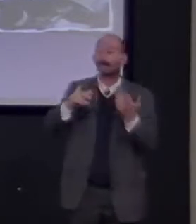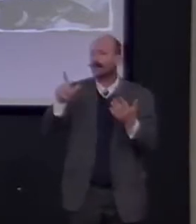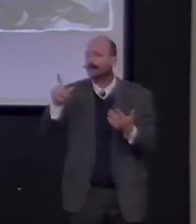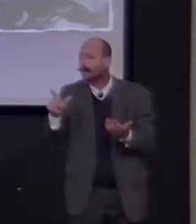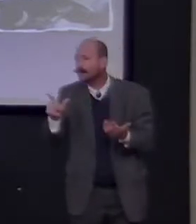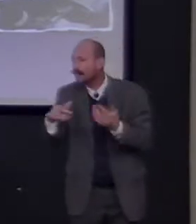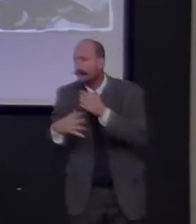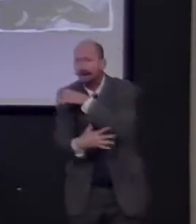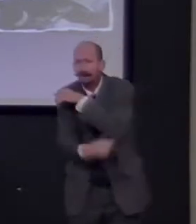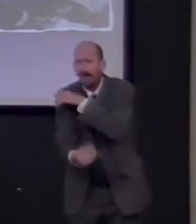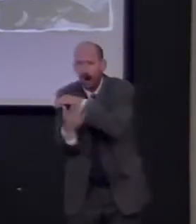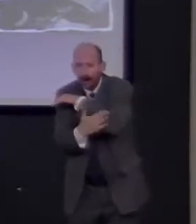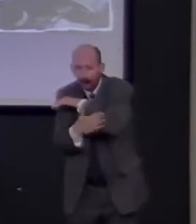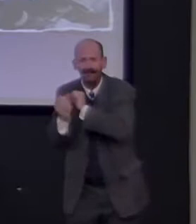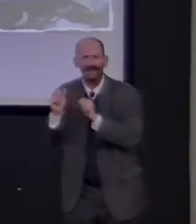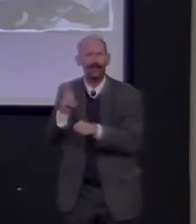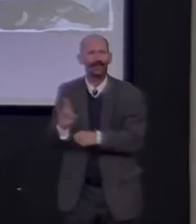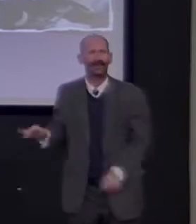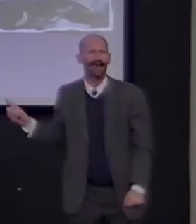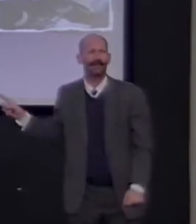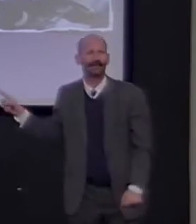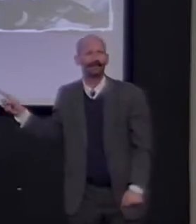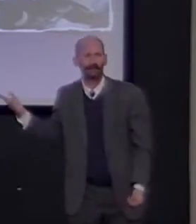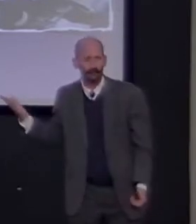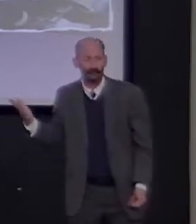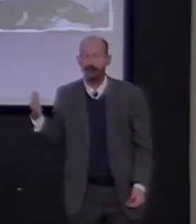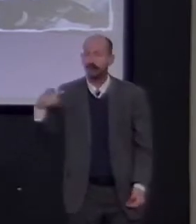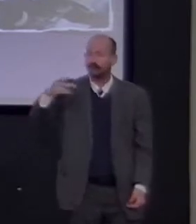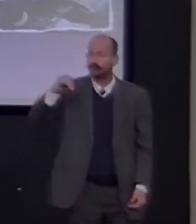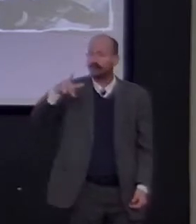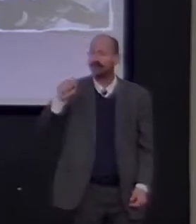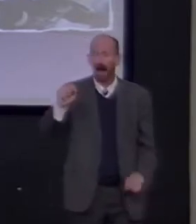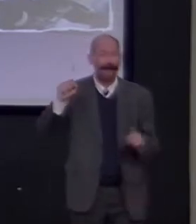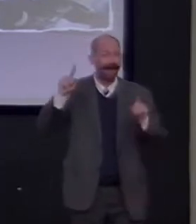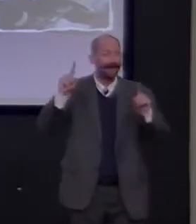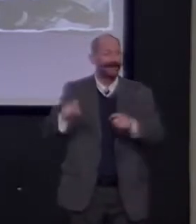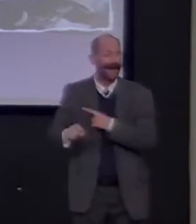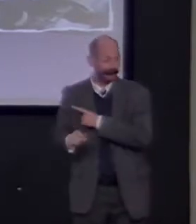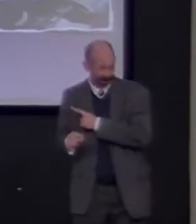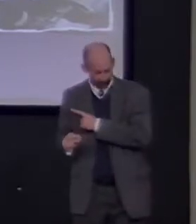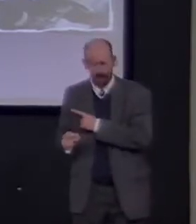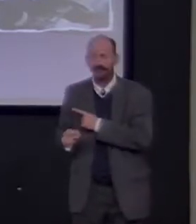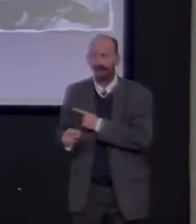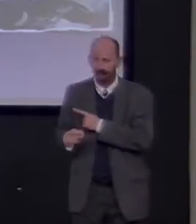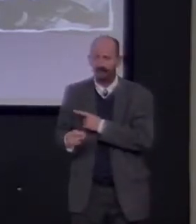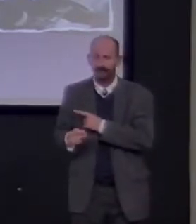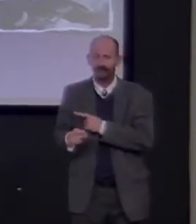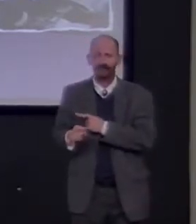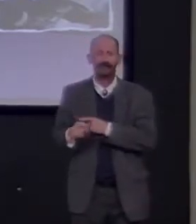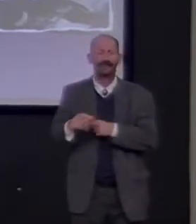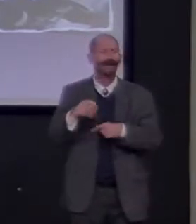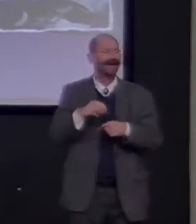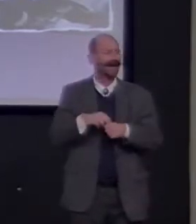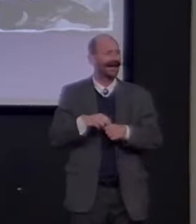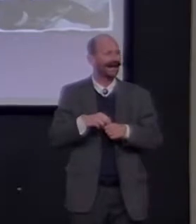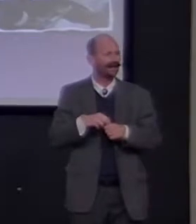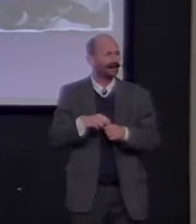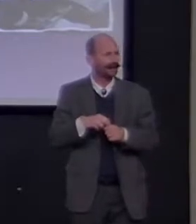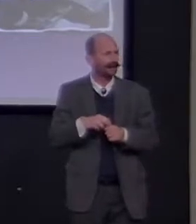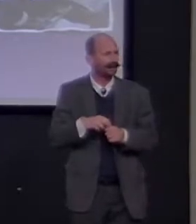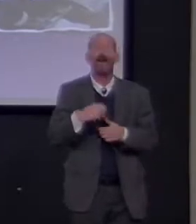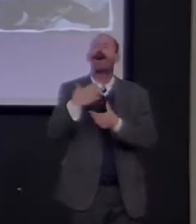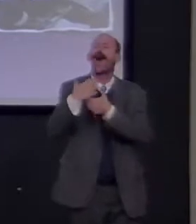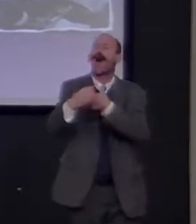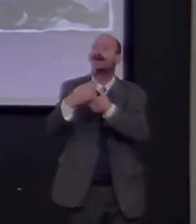So here you see this test being a pilot study that we ran in outdoor schools in